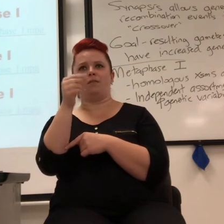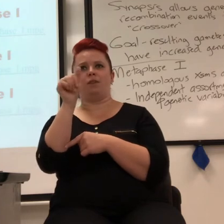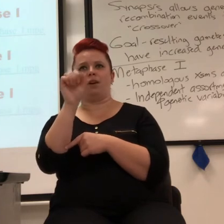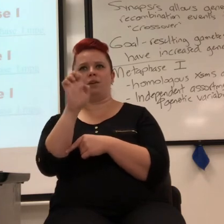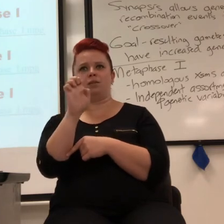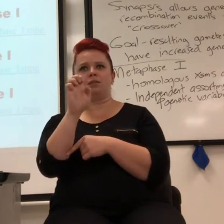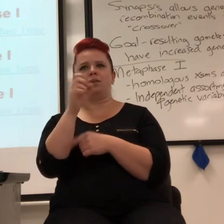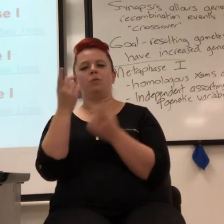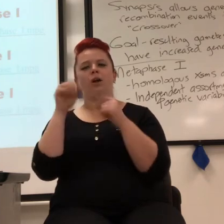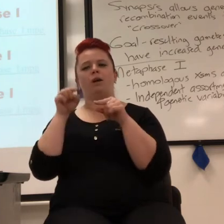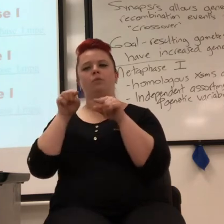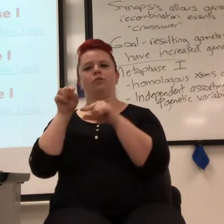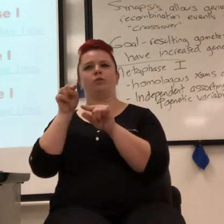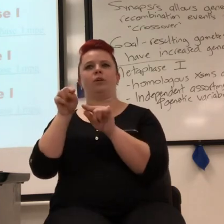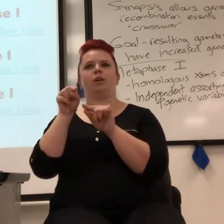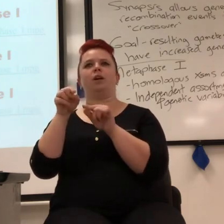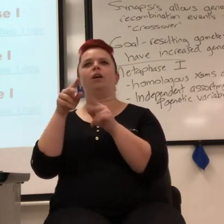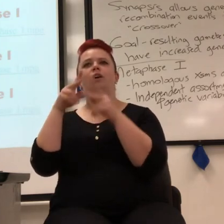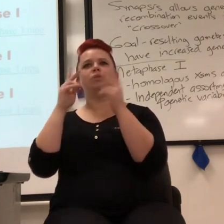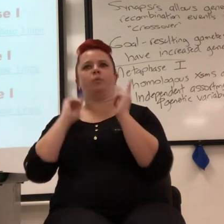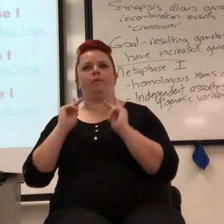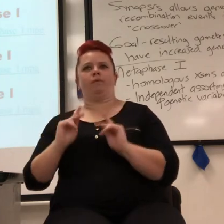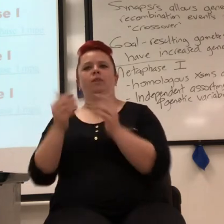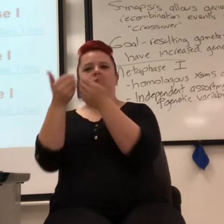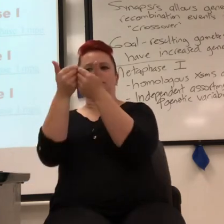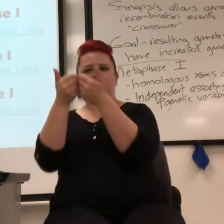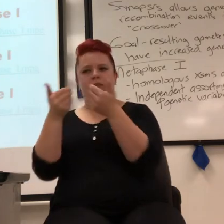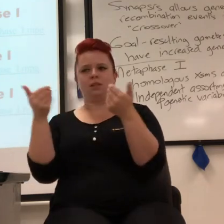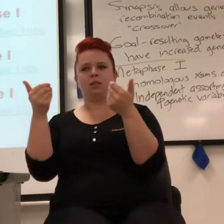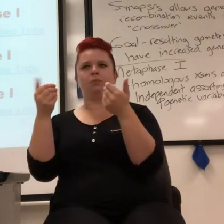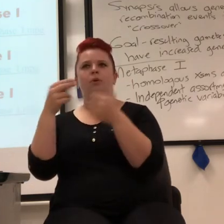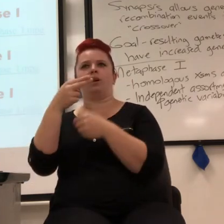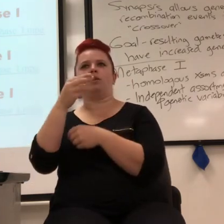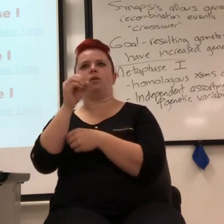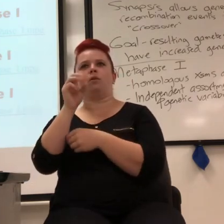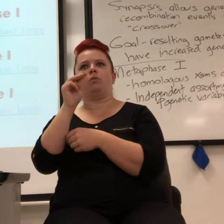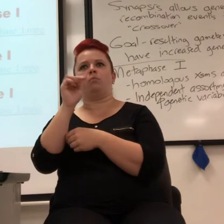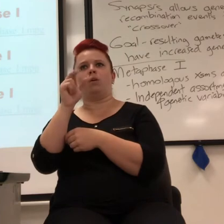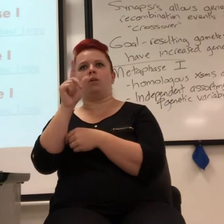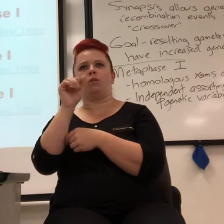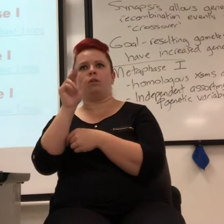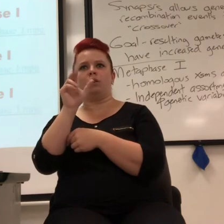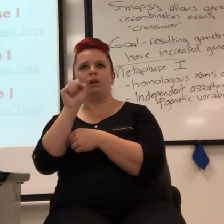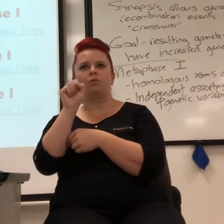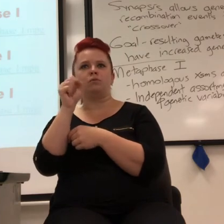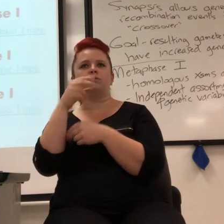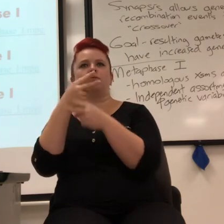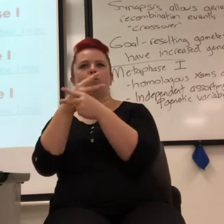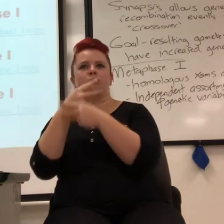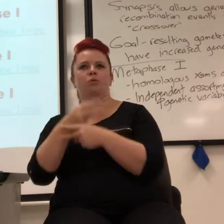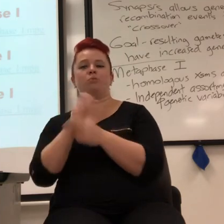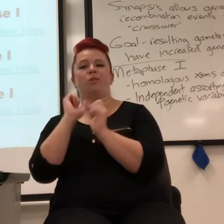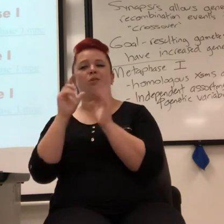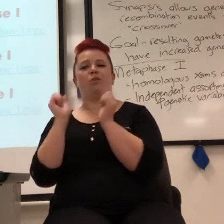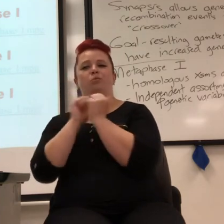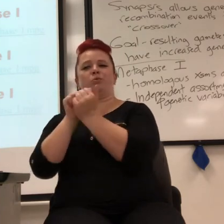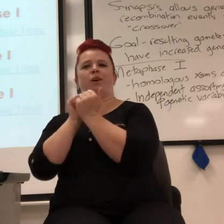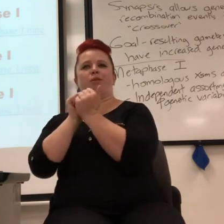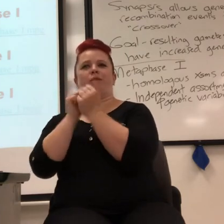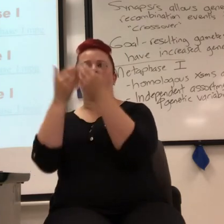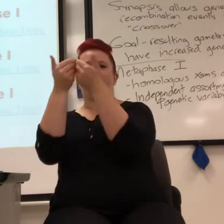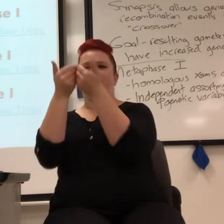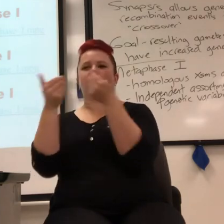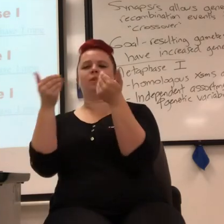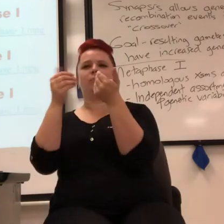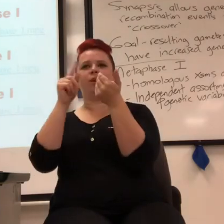you separate, you're physically separating the homologous chromosomes. They're kind of all together. And you're separating the